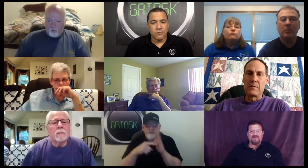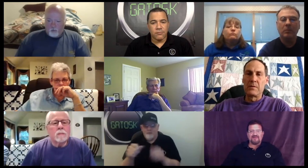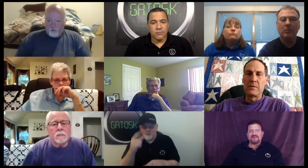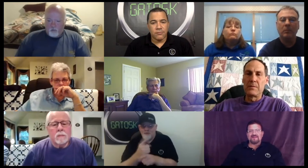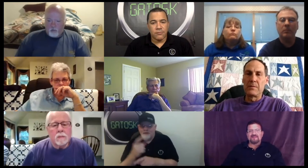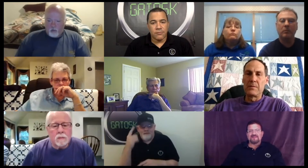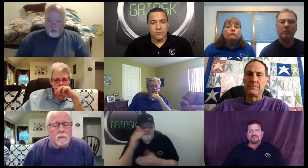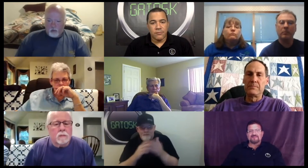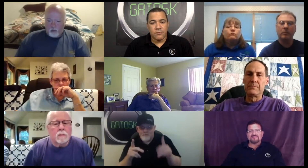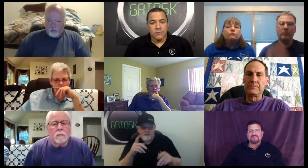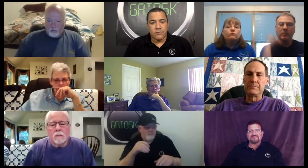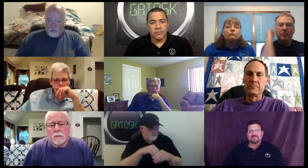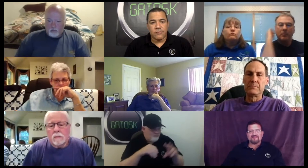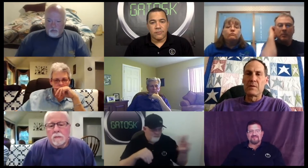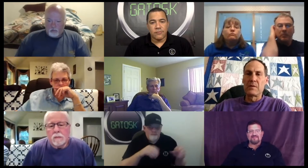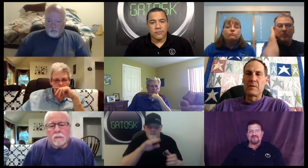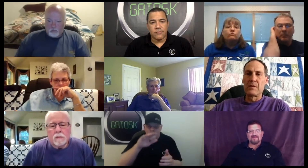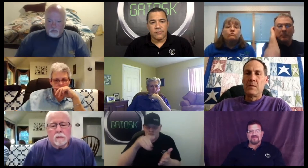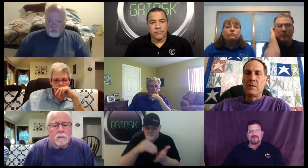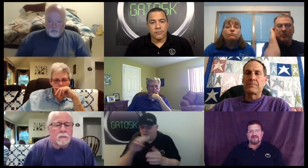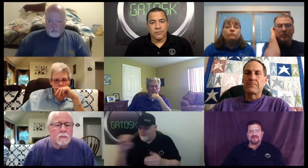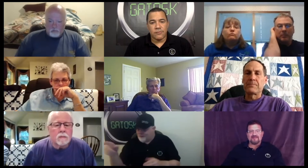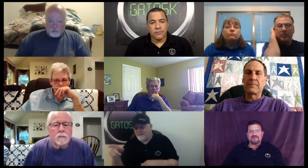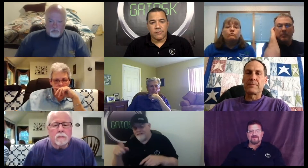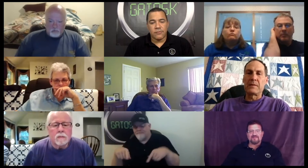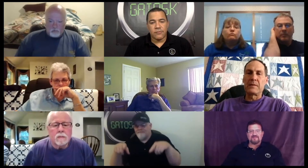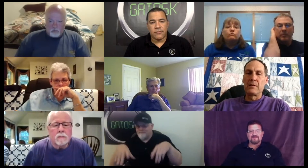West. Correct. You're right. Correct. Some people in the West or people in the East,